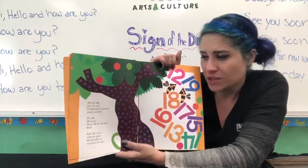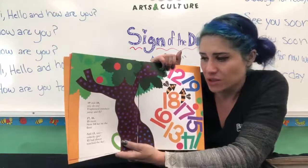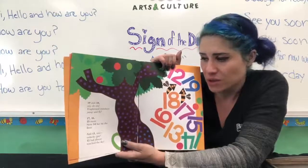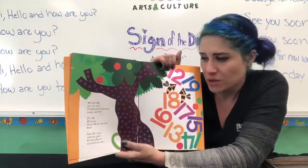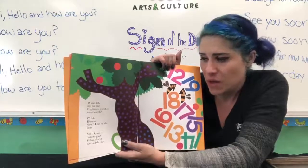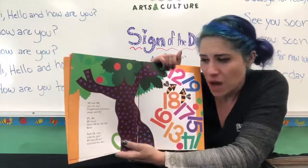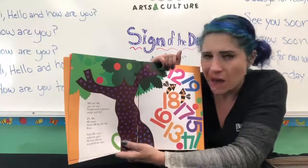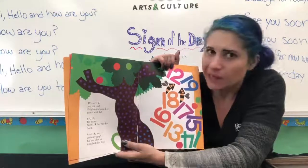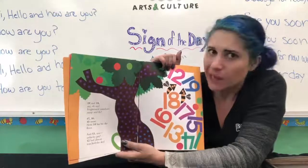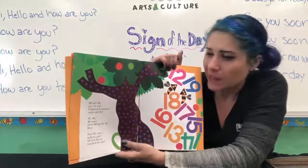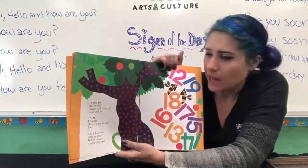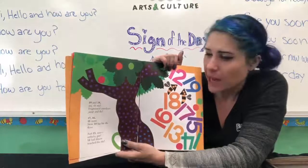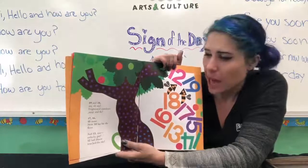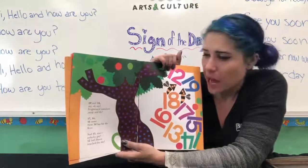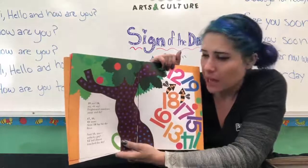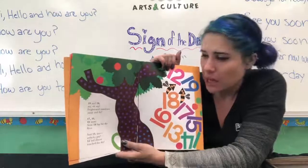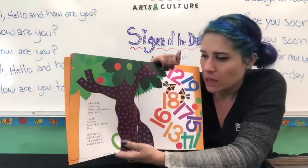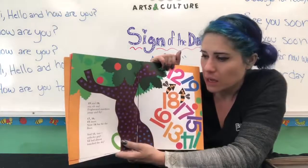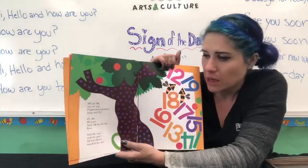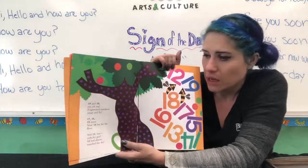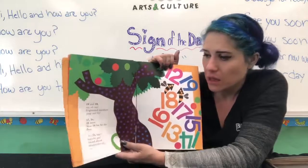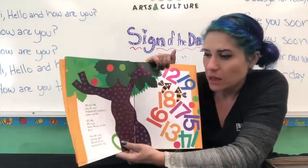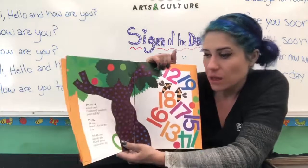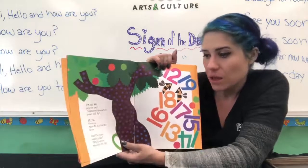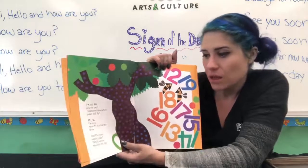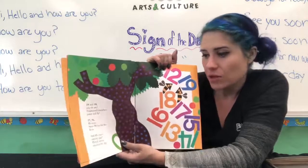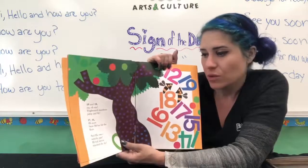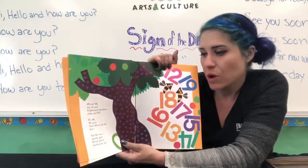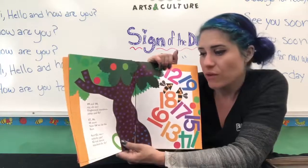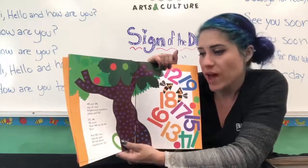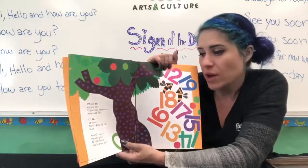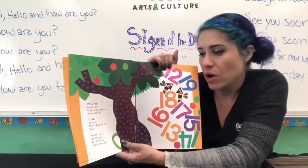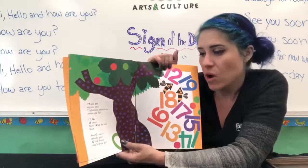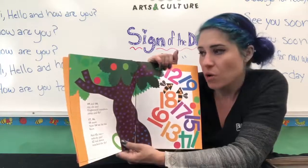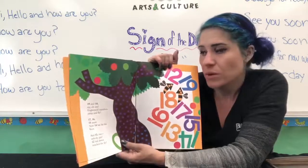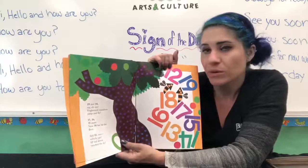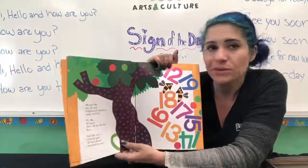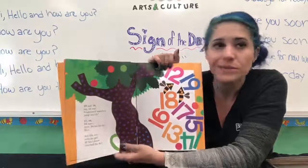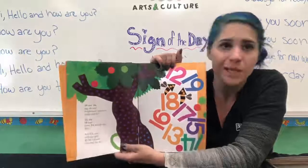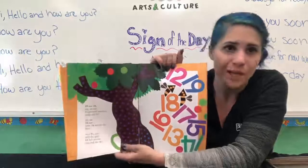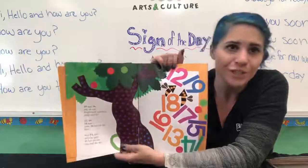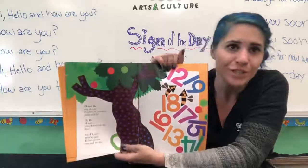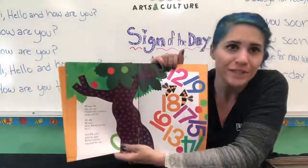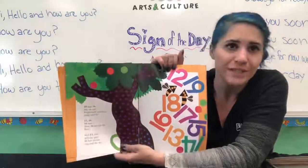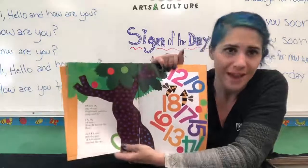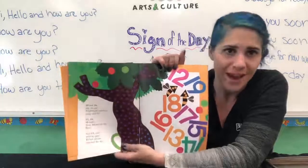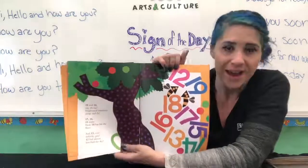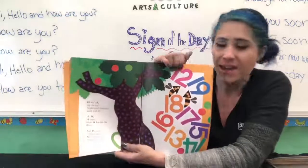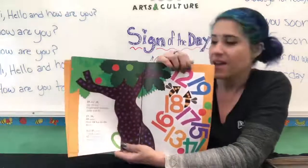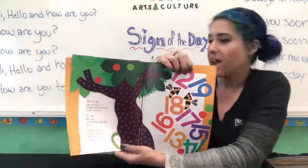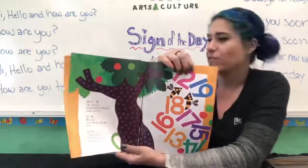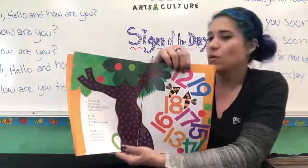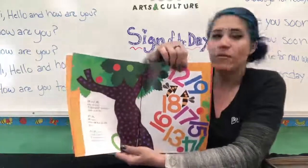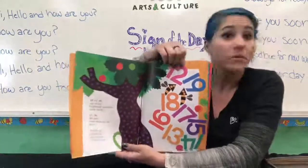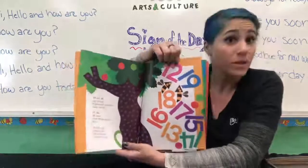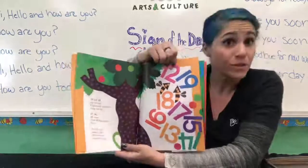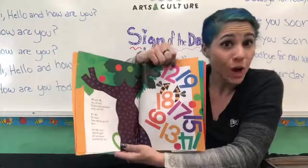2, unlucky guy. 12 had almost touched the sky. Have you ever been in a tall